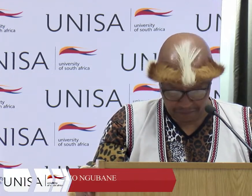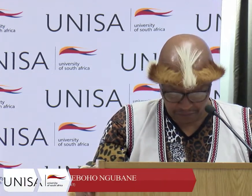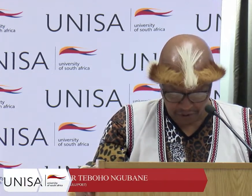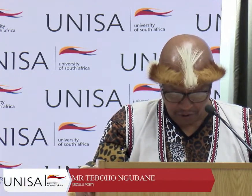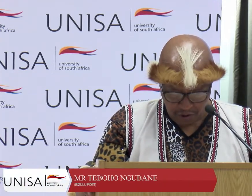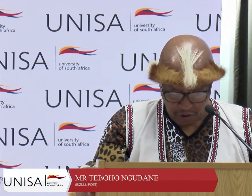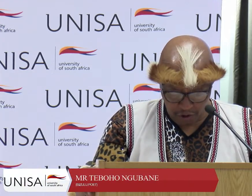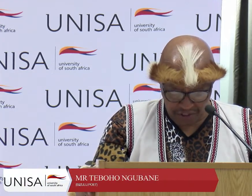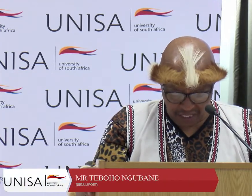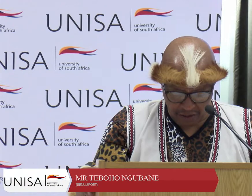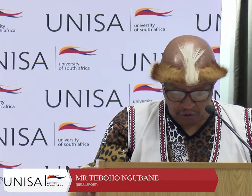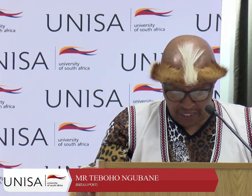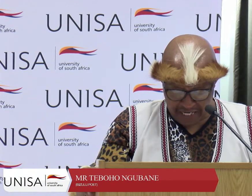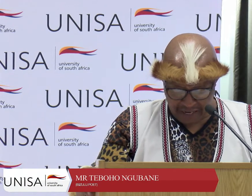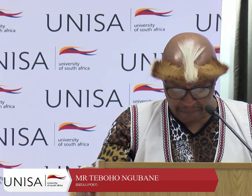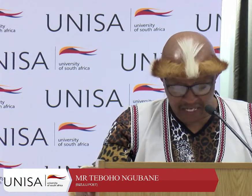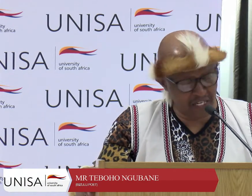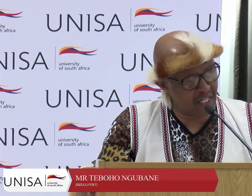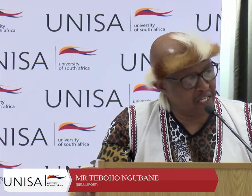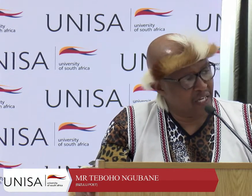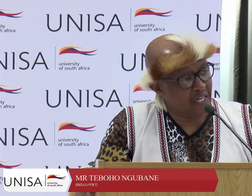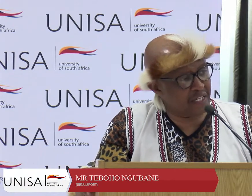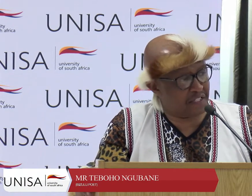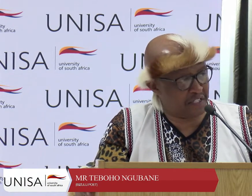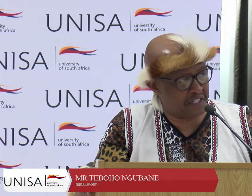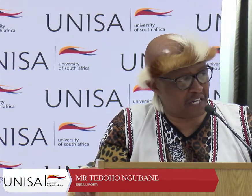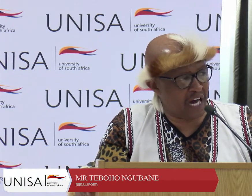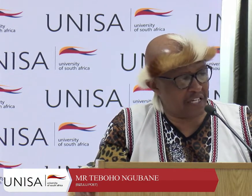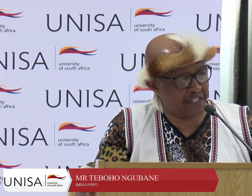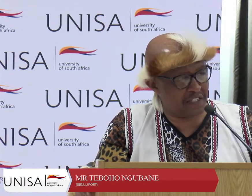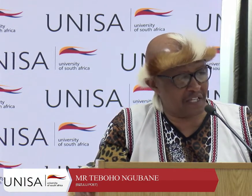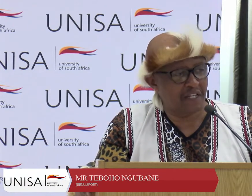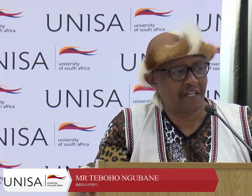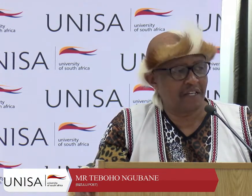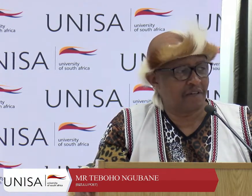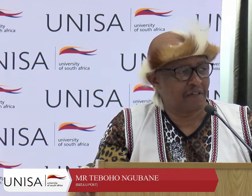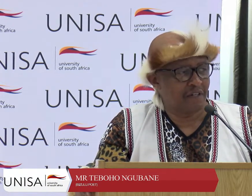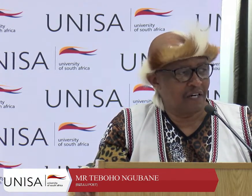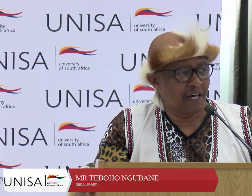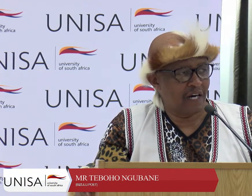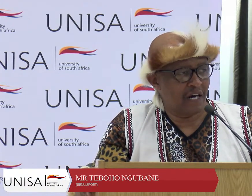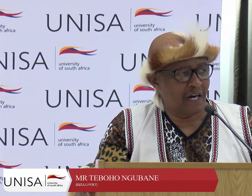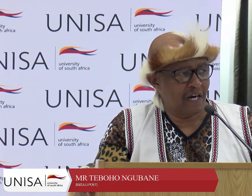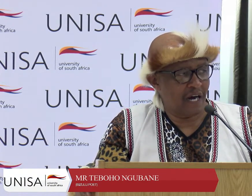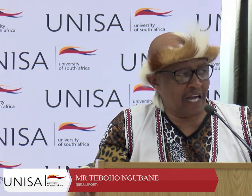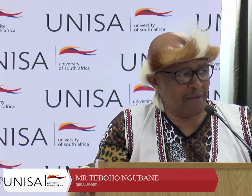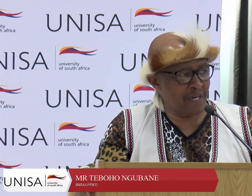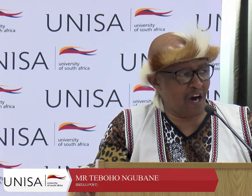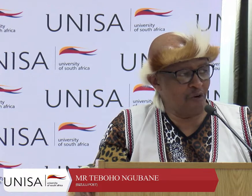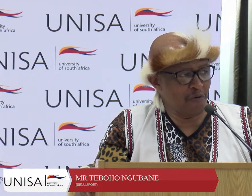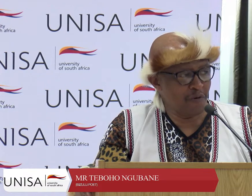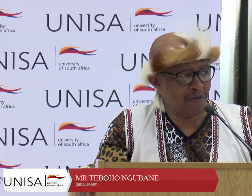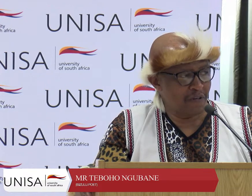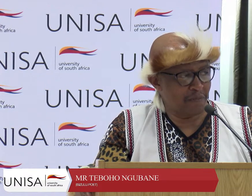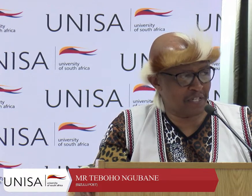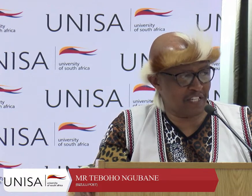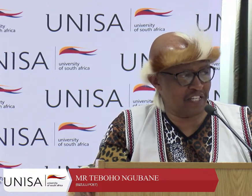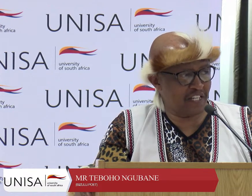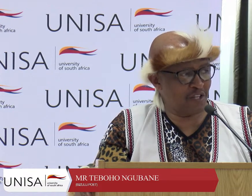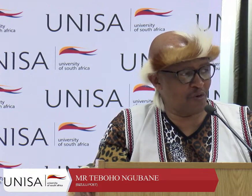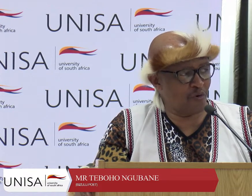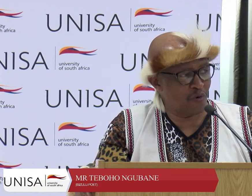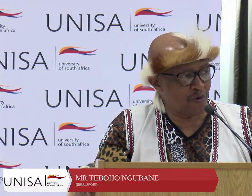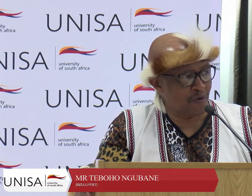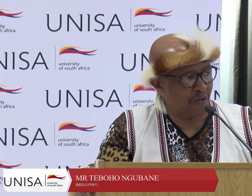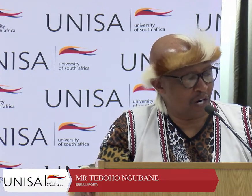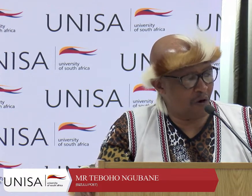uMachaya, ozalwa nguNadlamini izizikazi. I am now